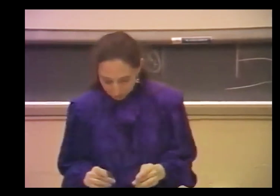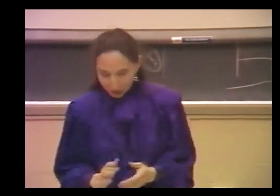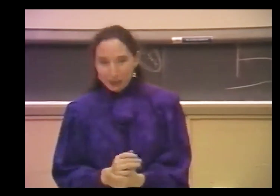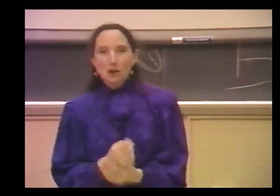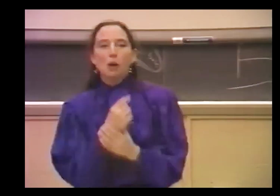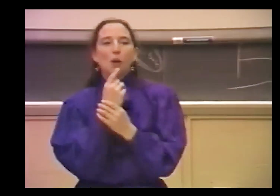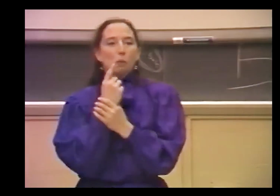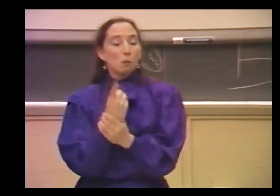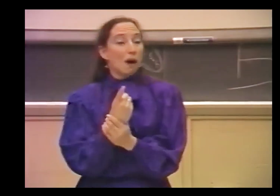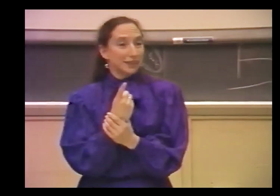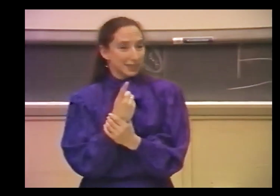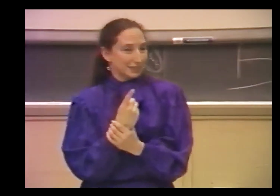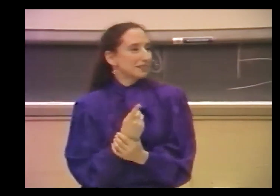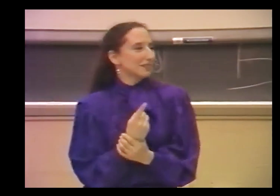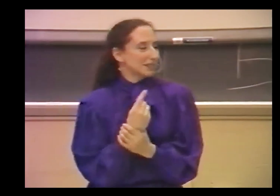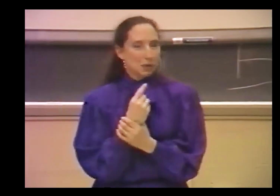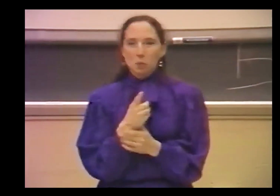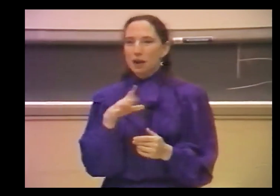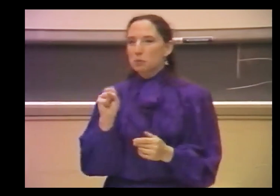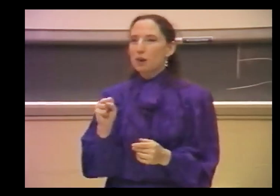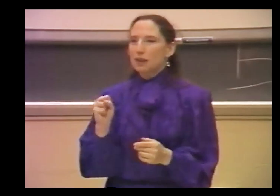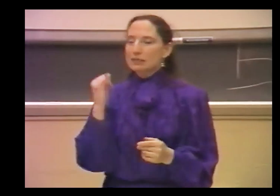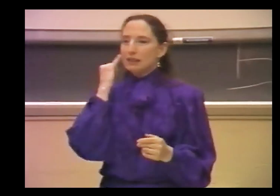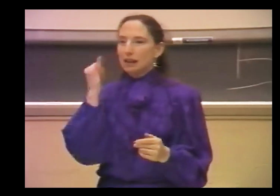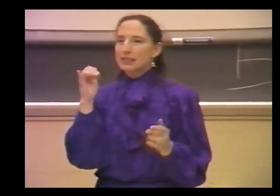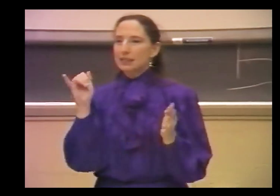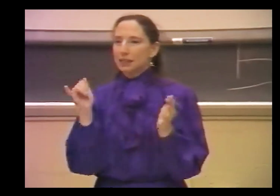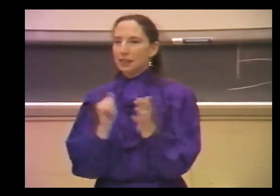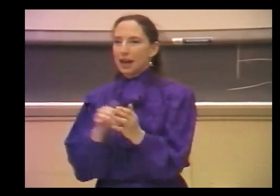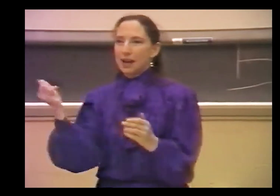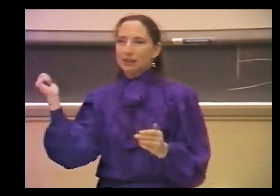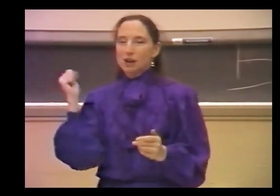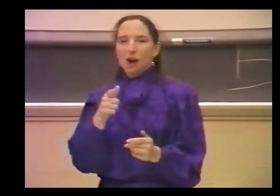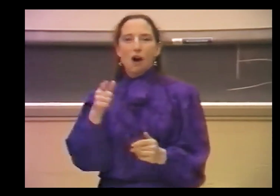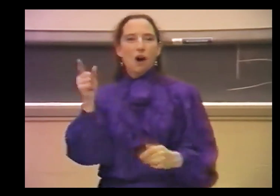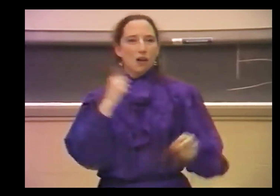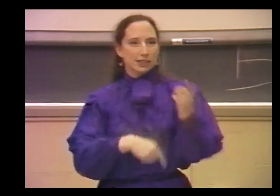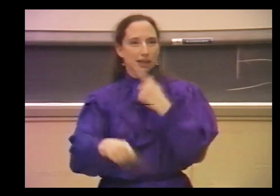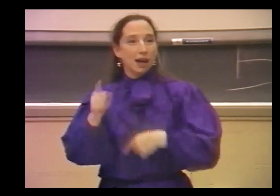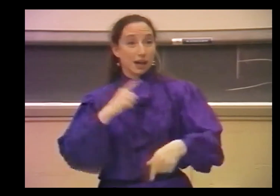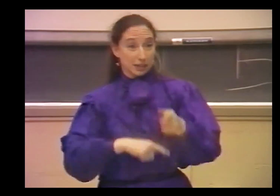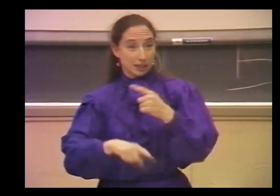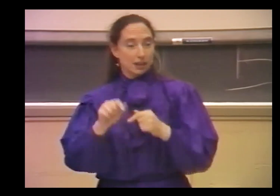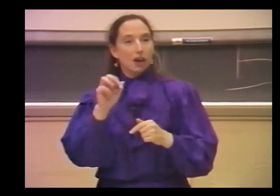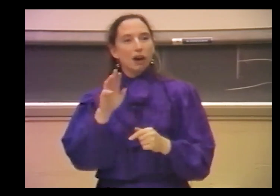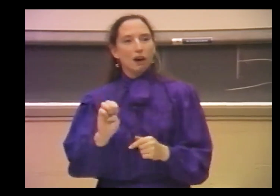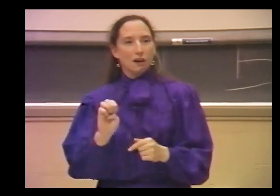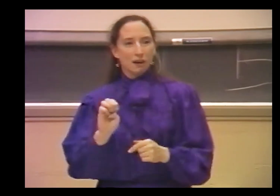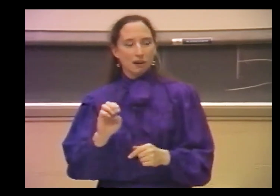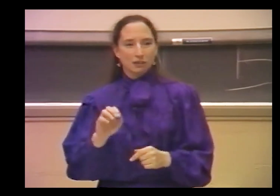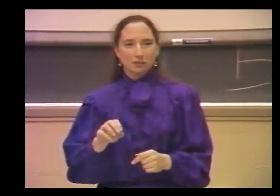Okay, one was the idea that all signs are